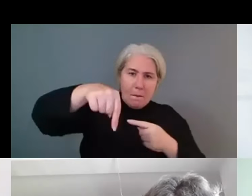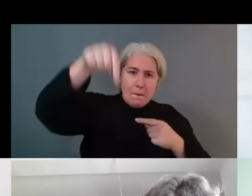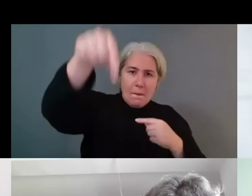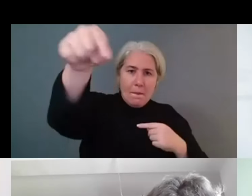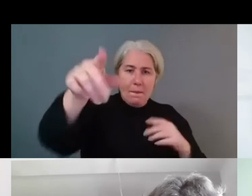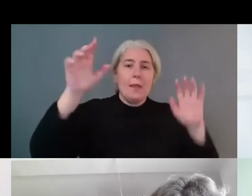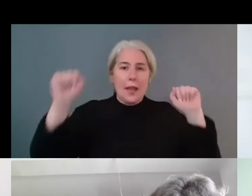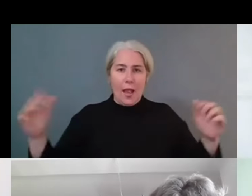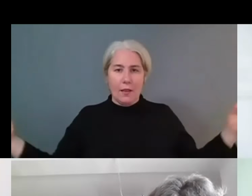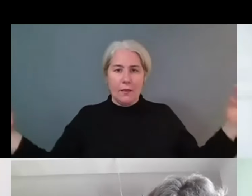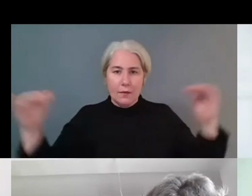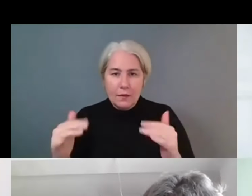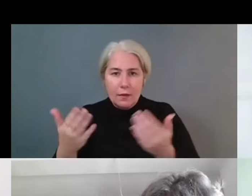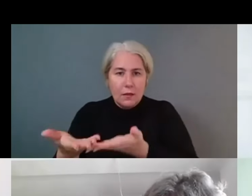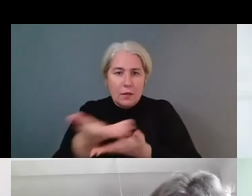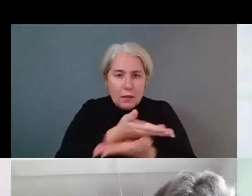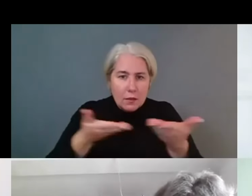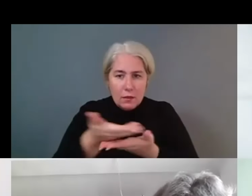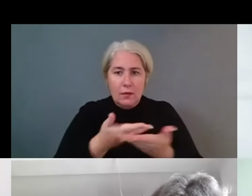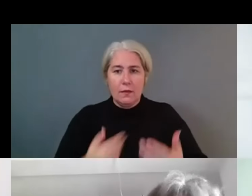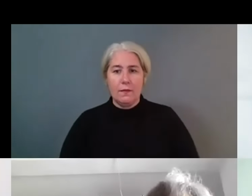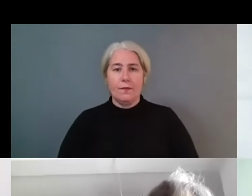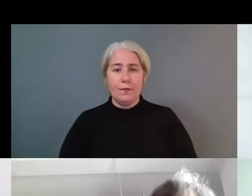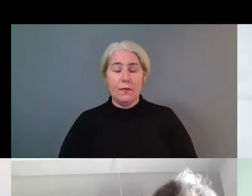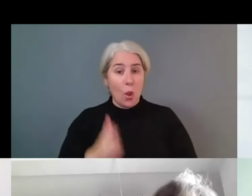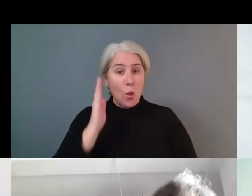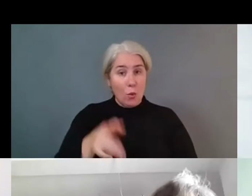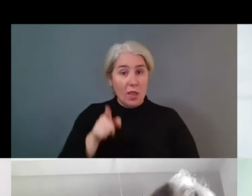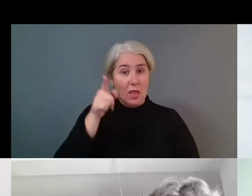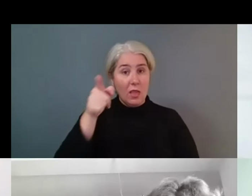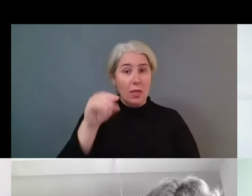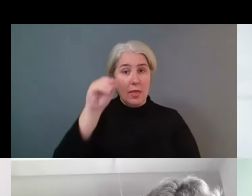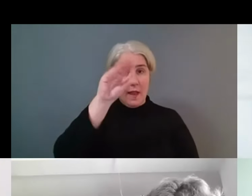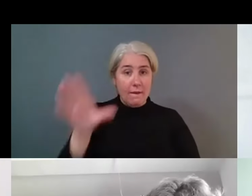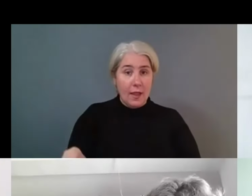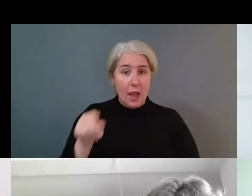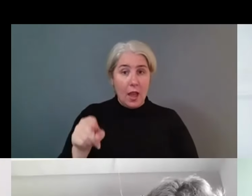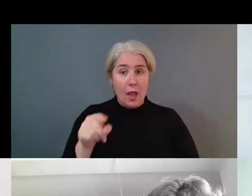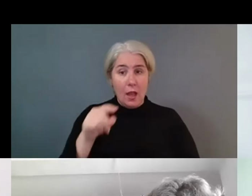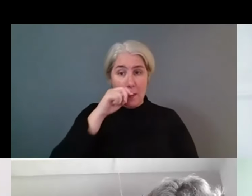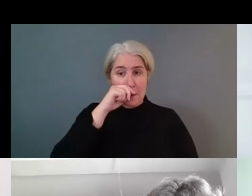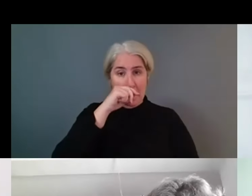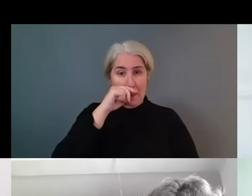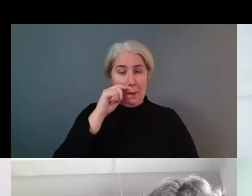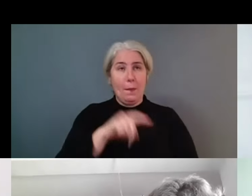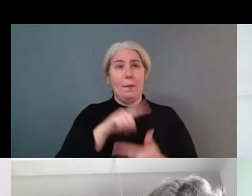dates, and it will still be in Africa, in South America,